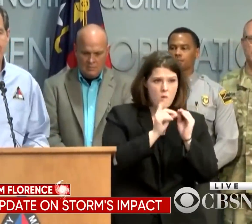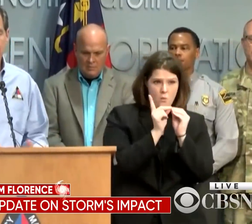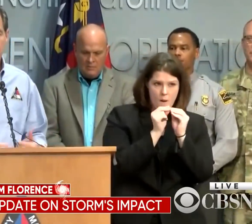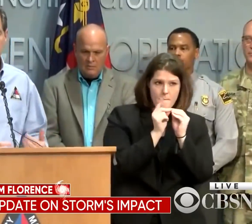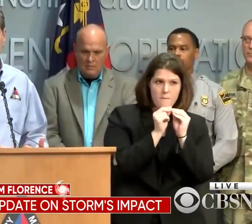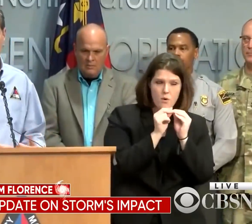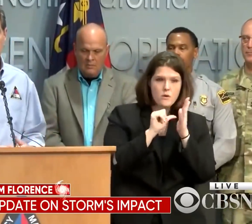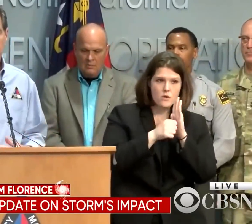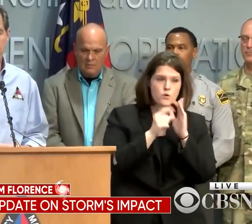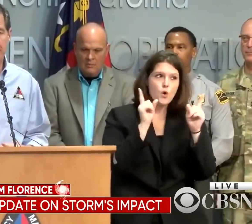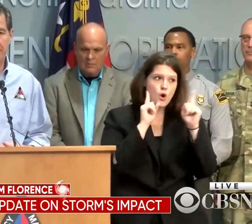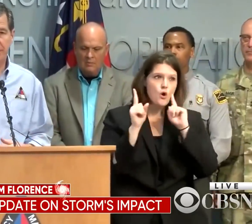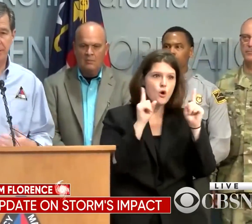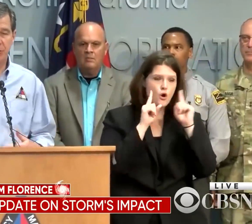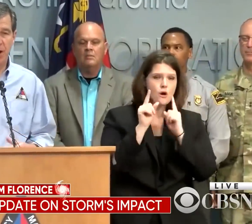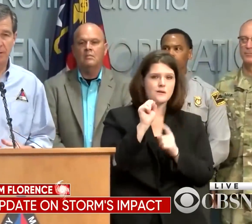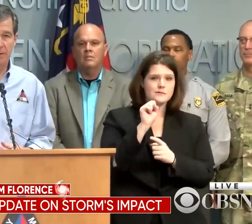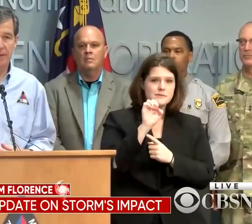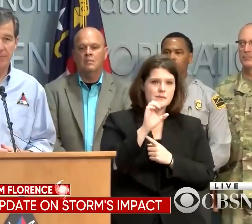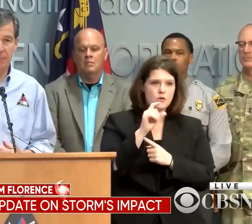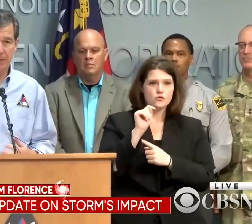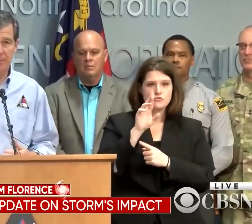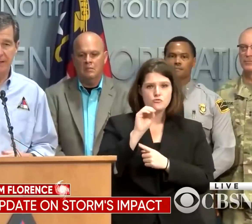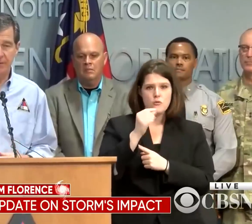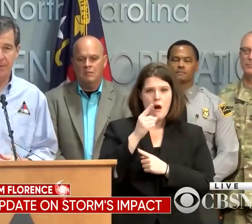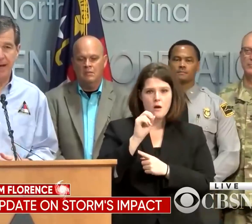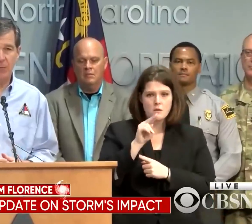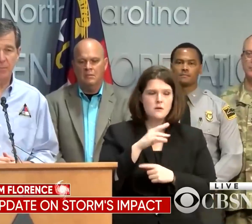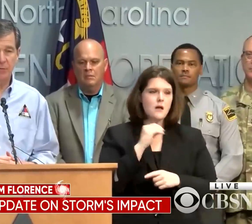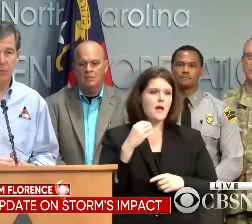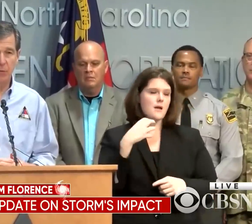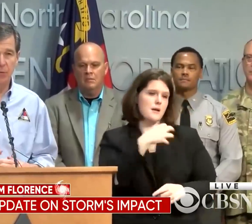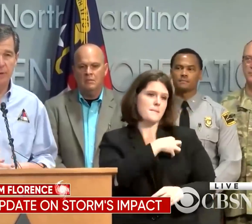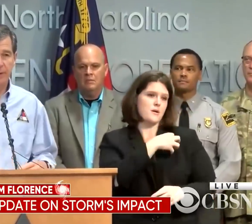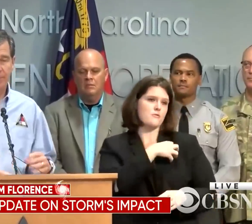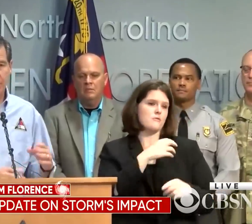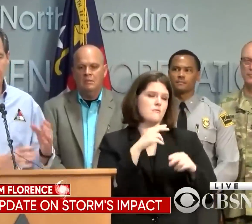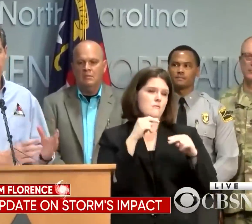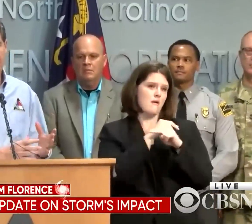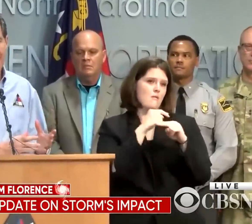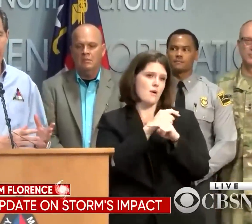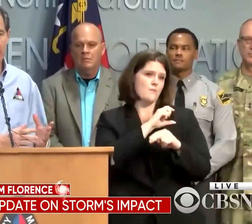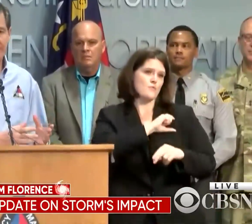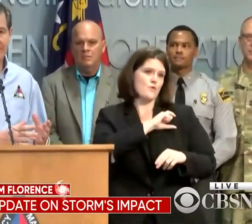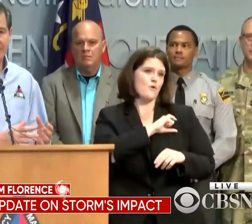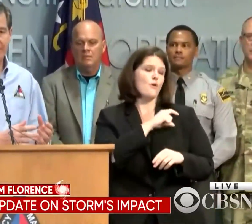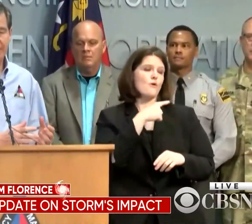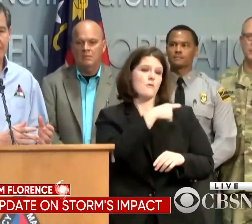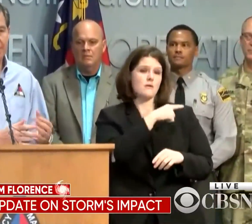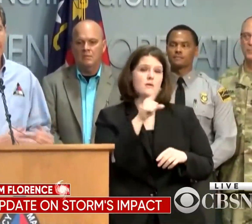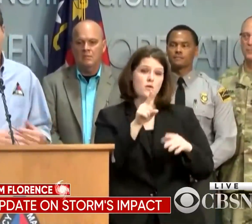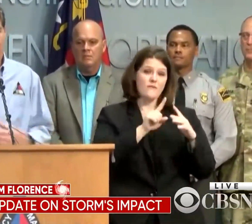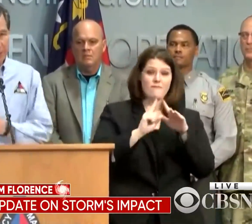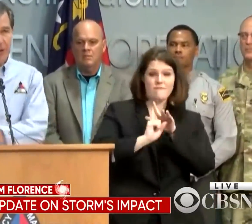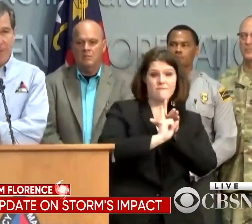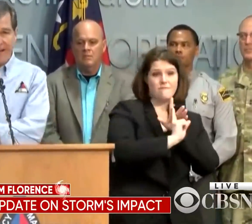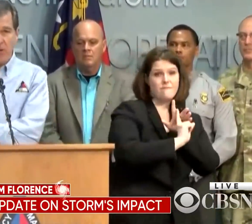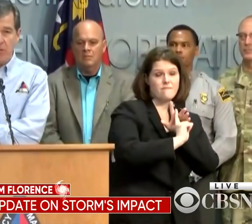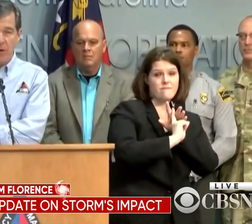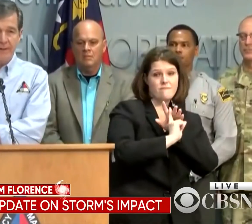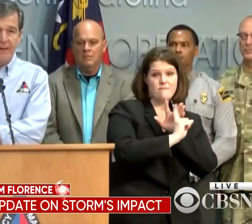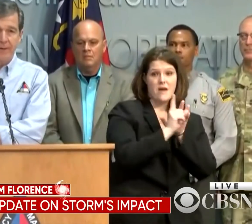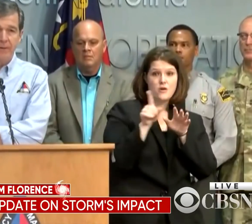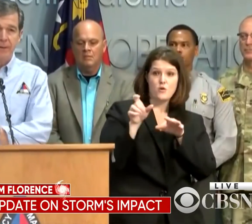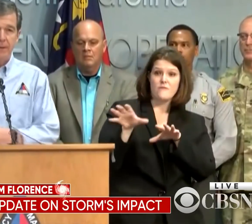more time, you heard the report from Secretary Trogdon and from the commander of the Highway Patrol. Those who've evacuated east may want to go